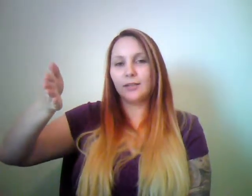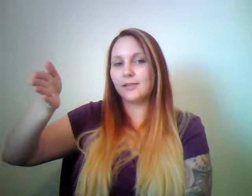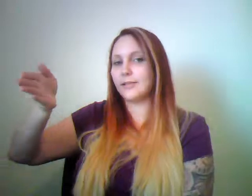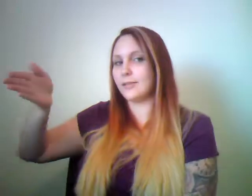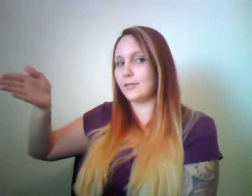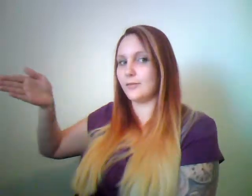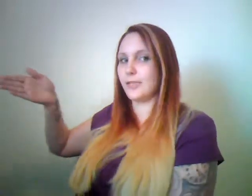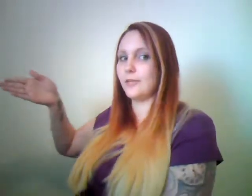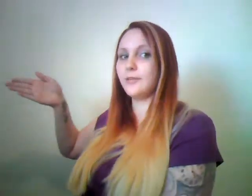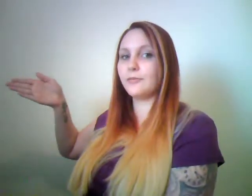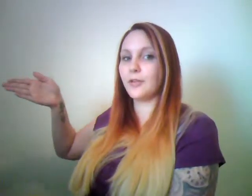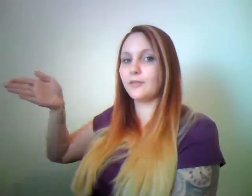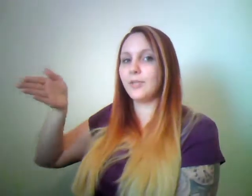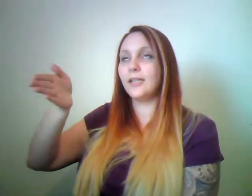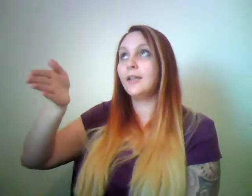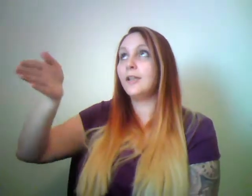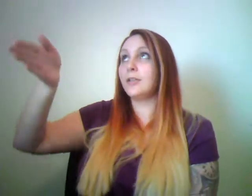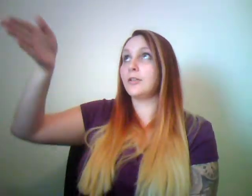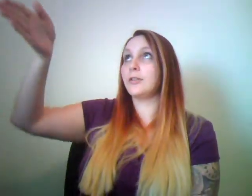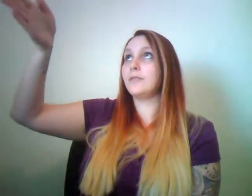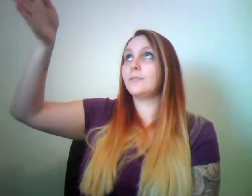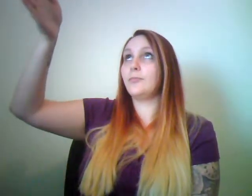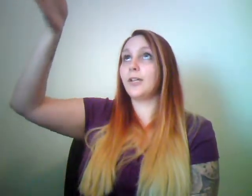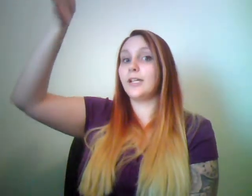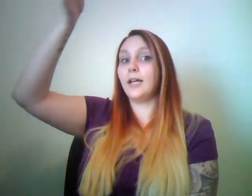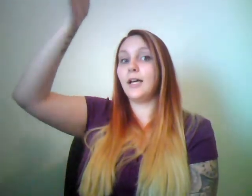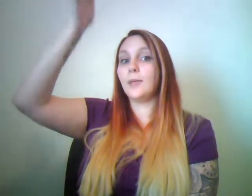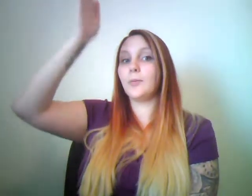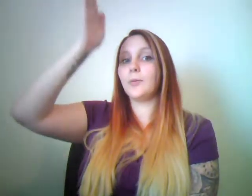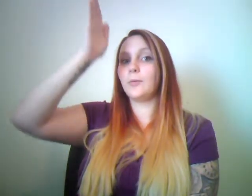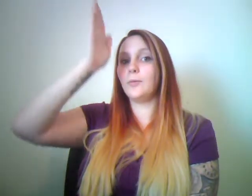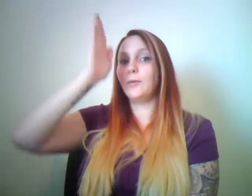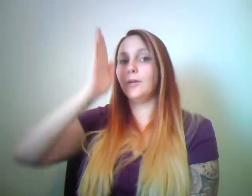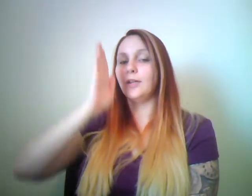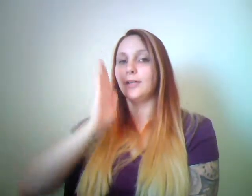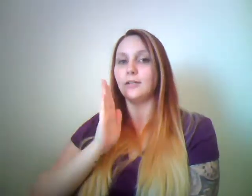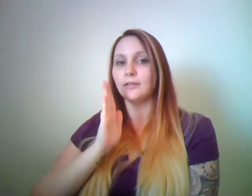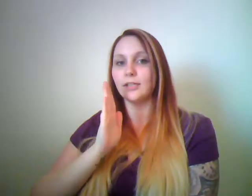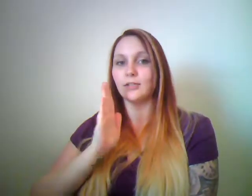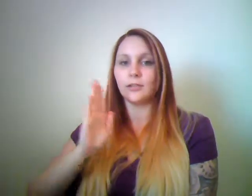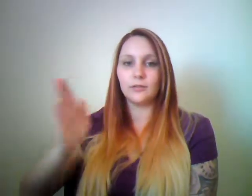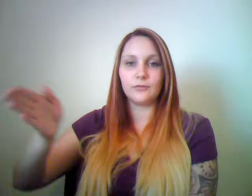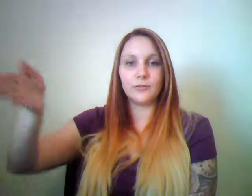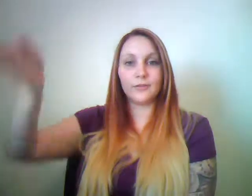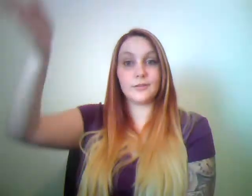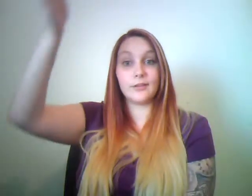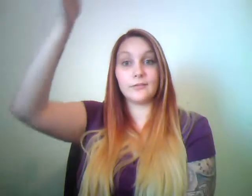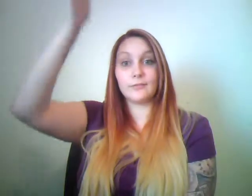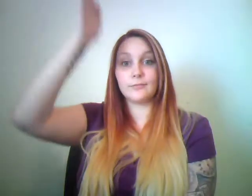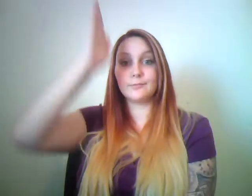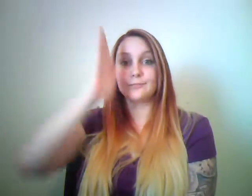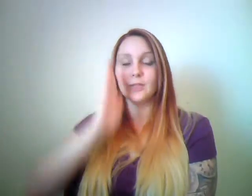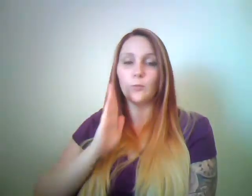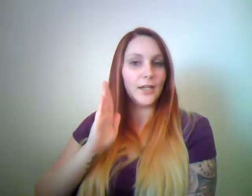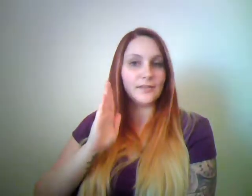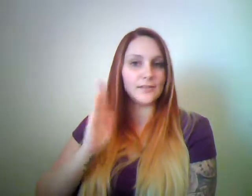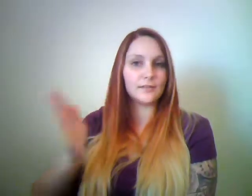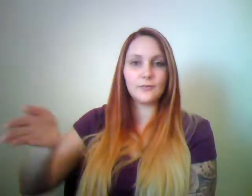like so it's kind of in front of me. You're going to bring it up, and it's like you're cutting your face in half. Why this is a sign for